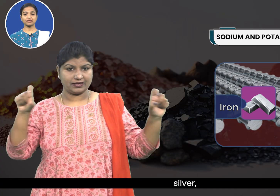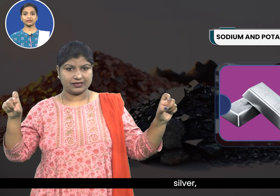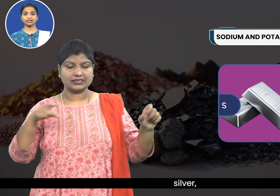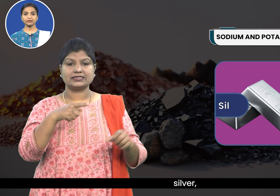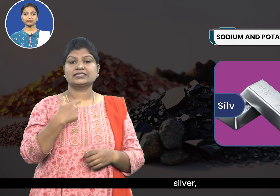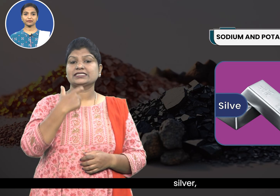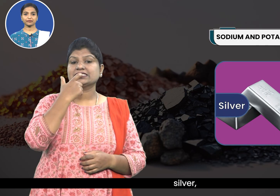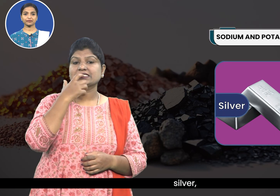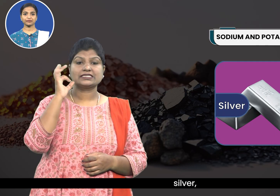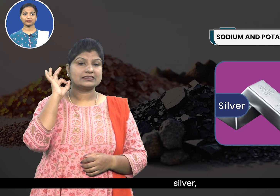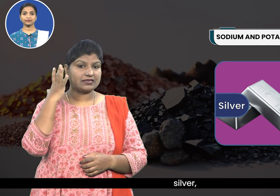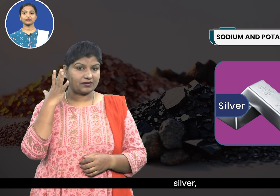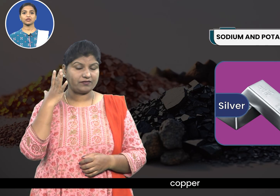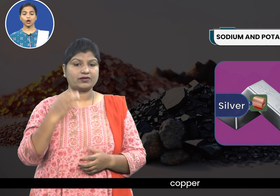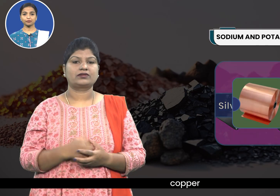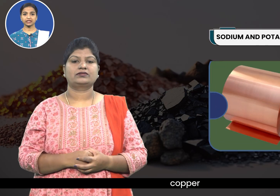silver,